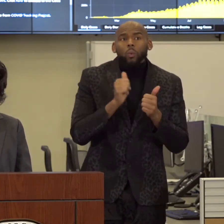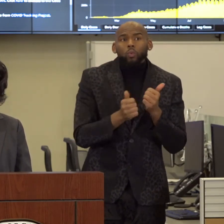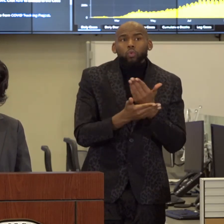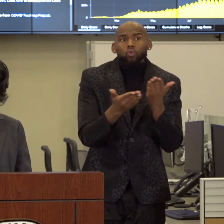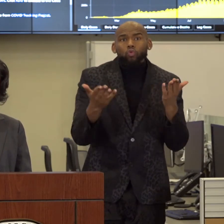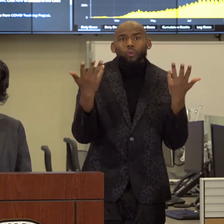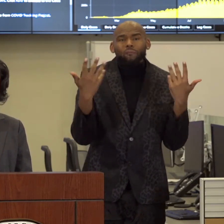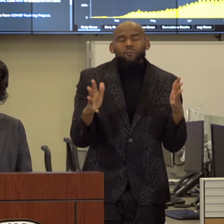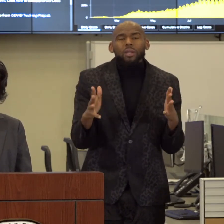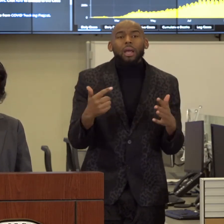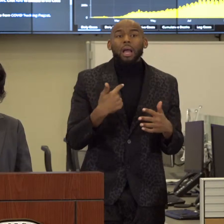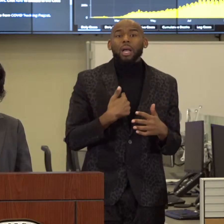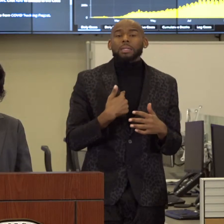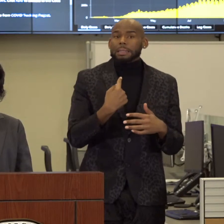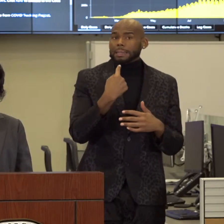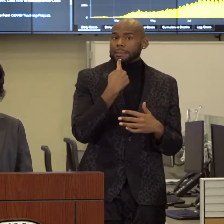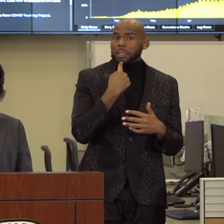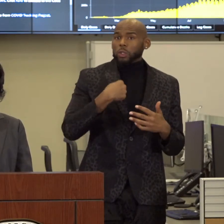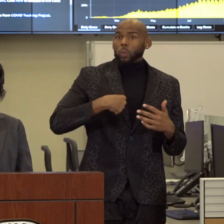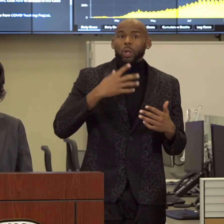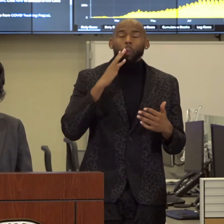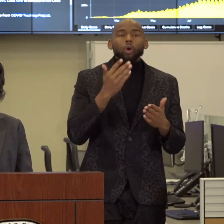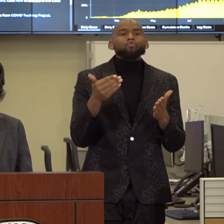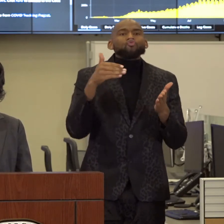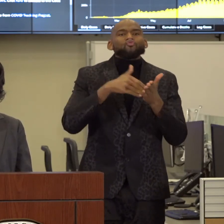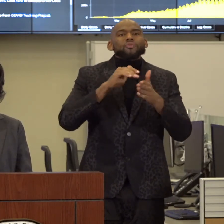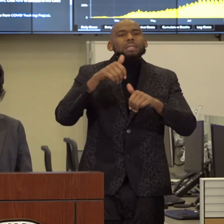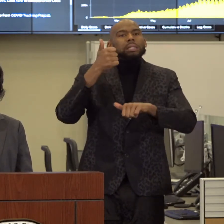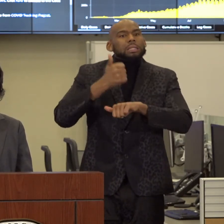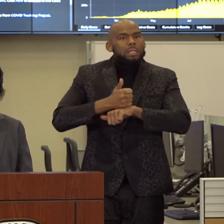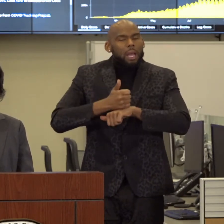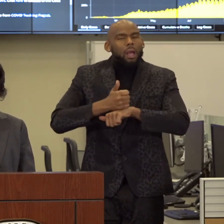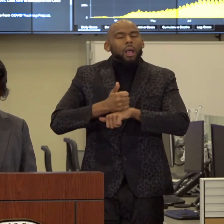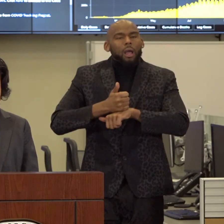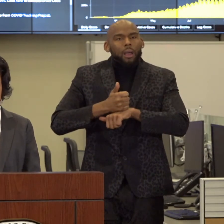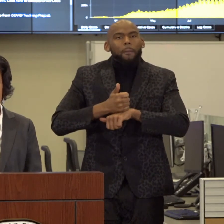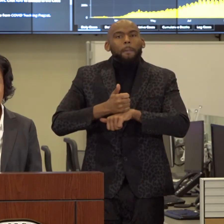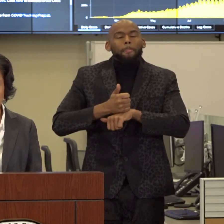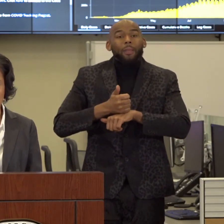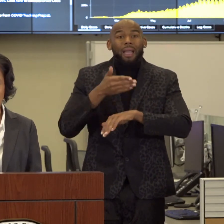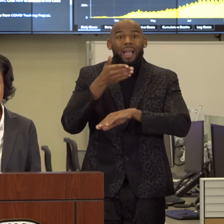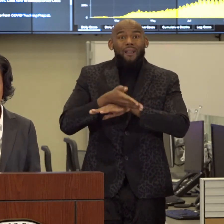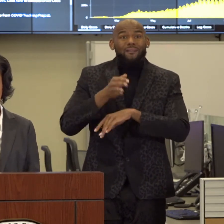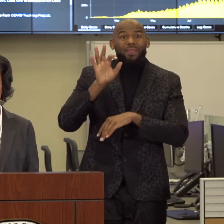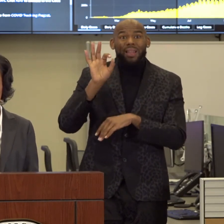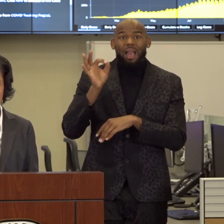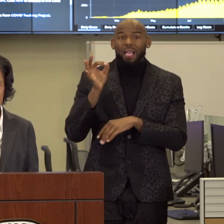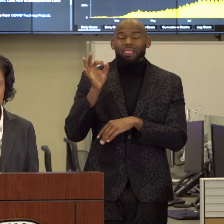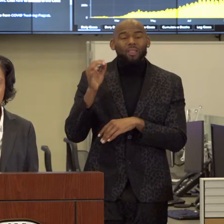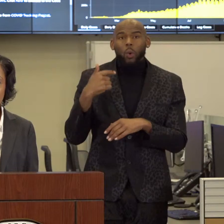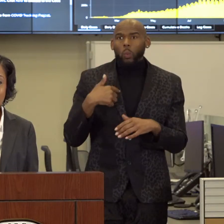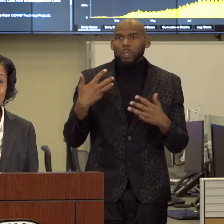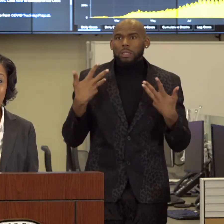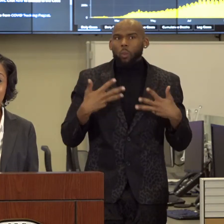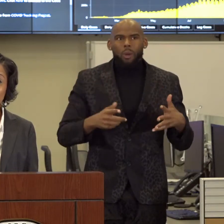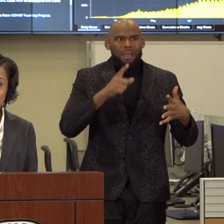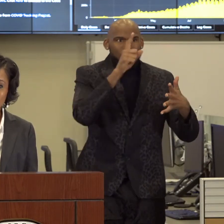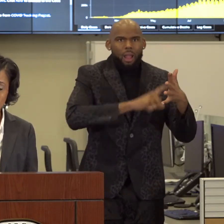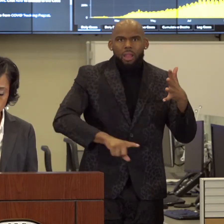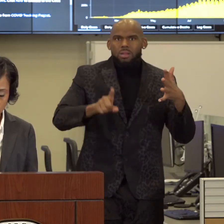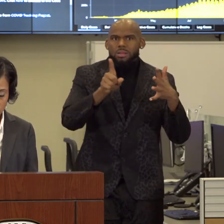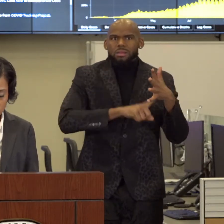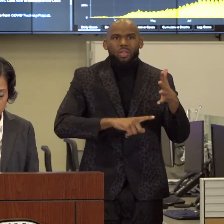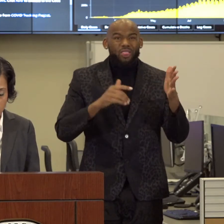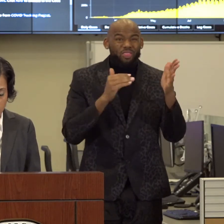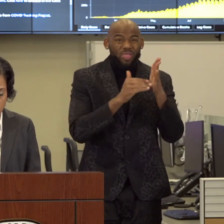were resetting those appointments until after February 9th because we did not want to cancel the appointments of thousands of